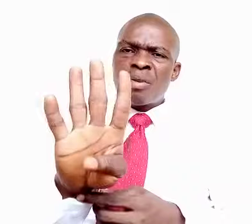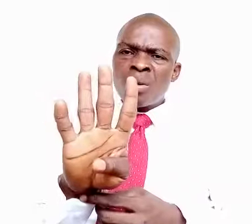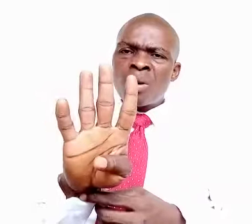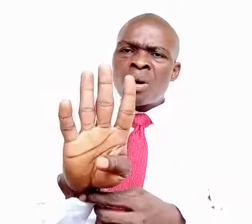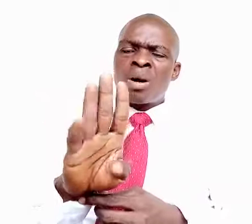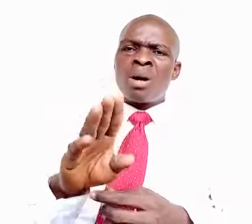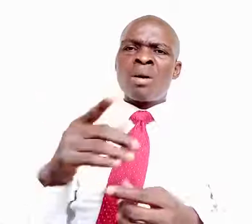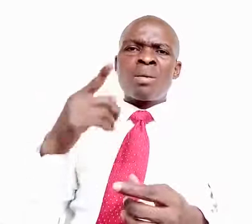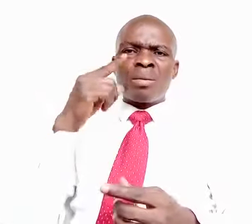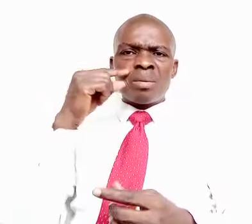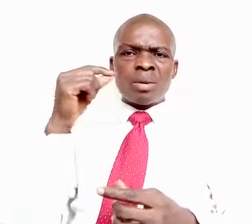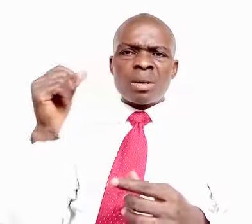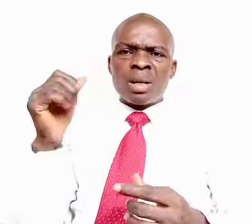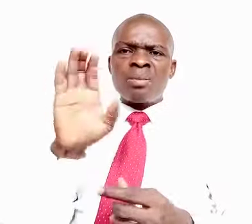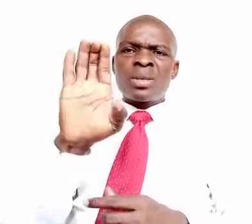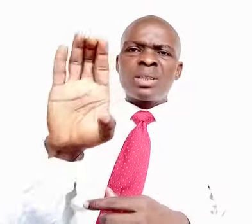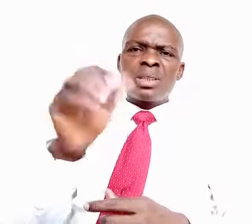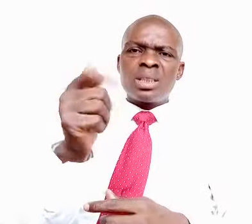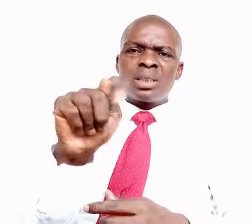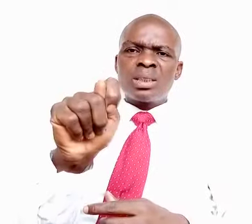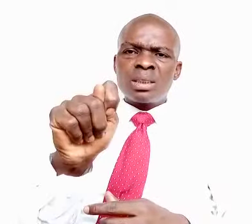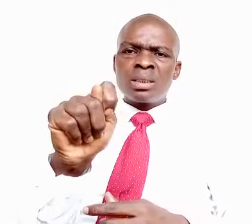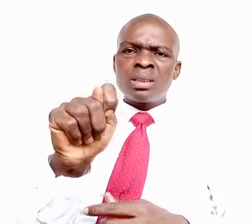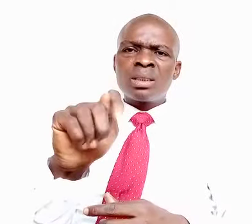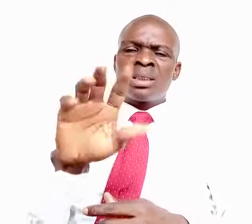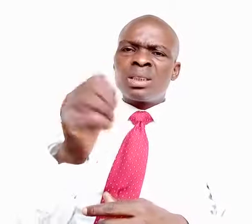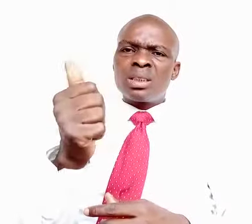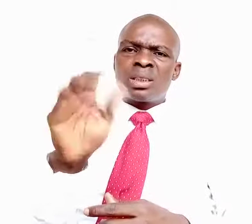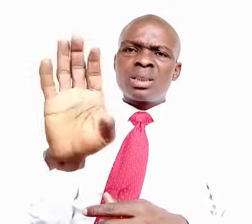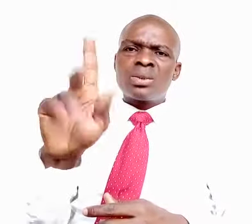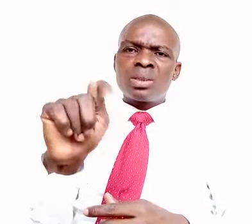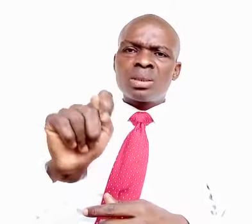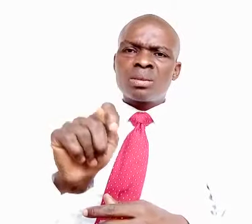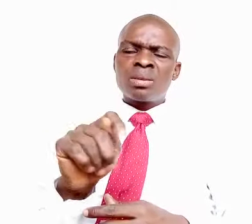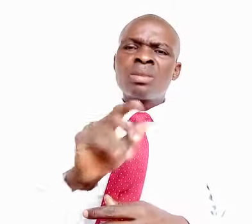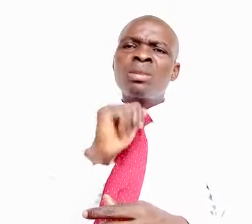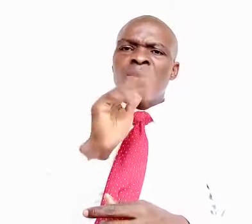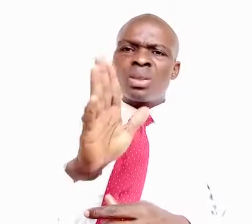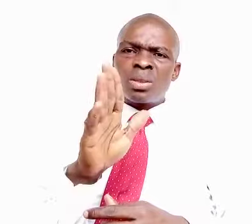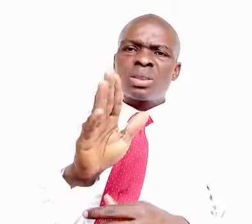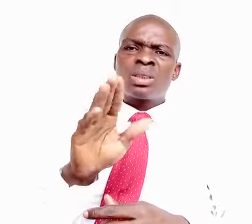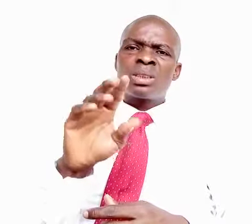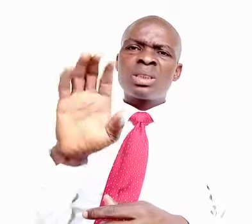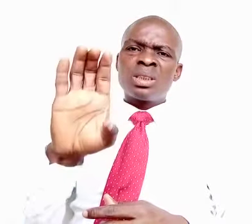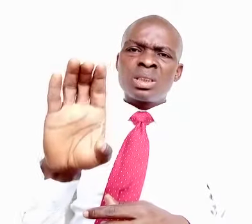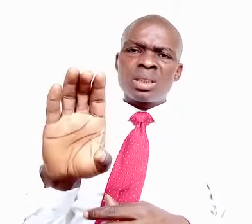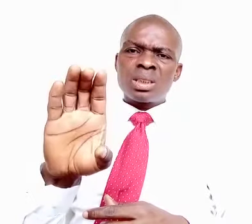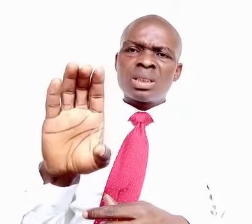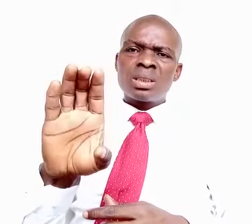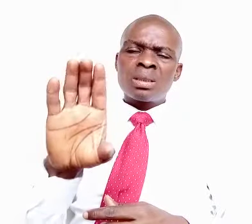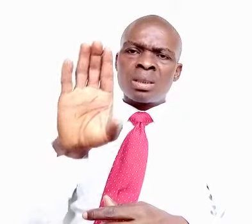cat, spelled C-U-T, not caught, spelled